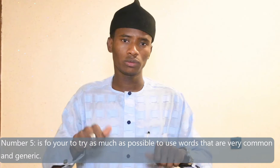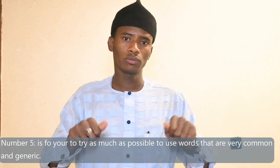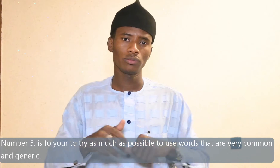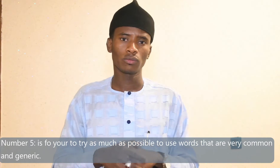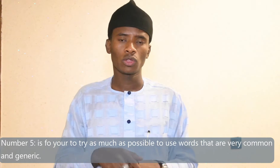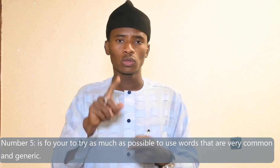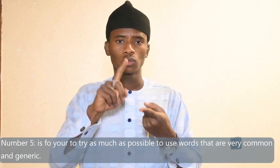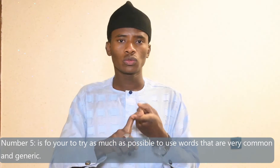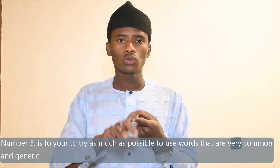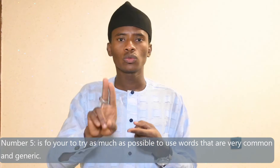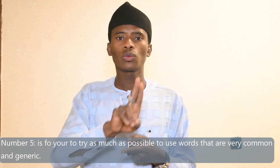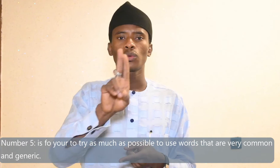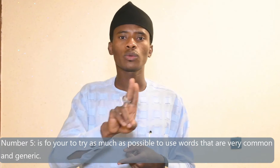to use